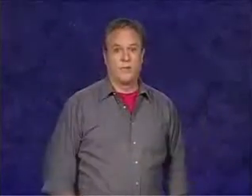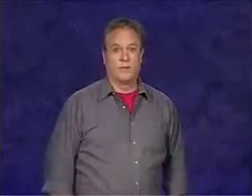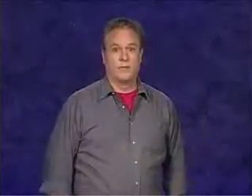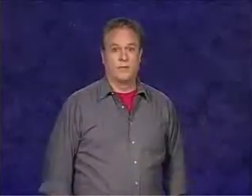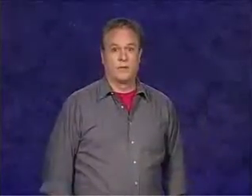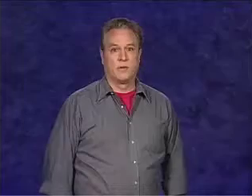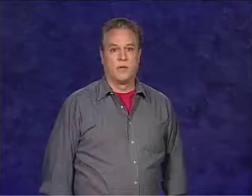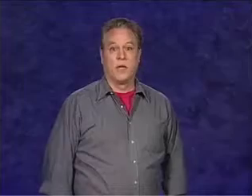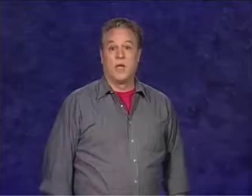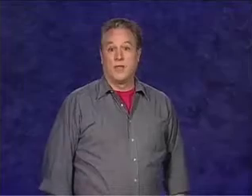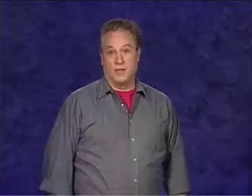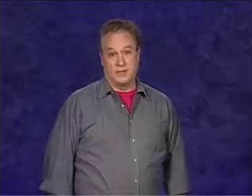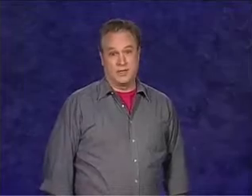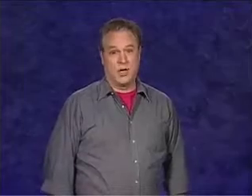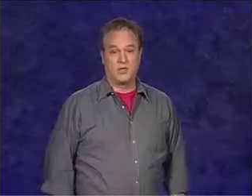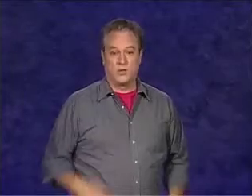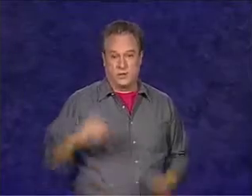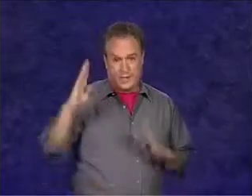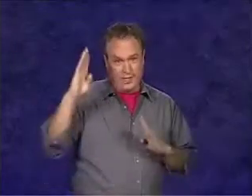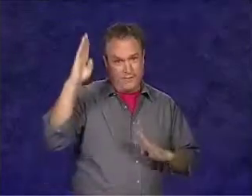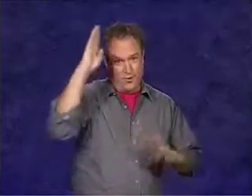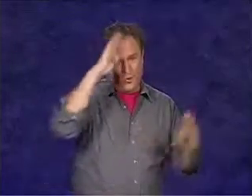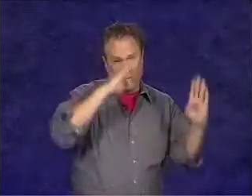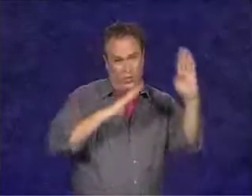trouble. This is also the sign for worry.